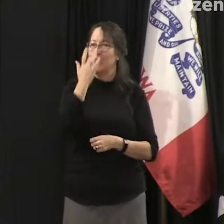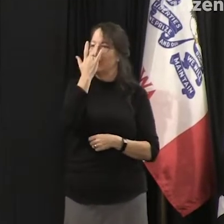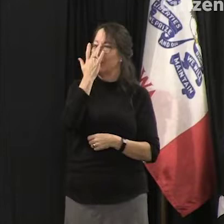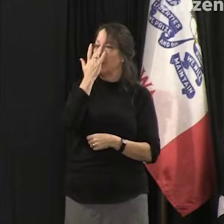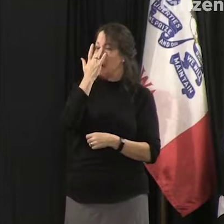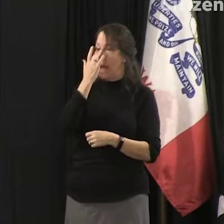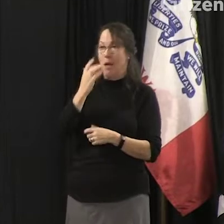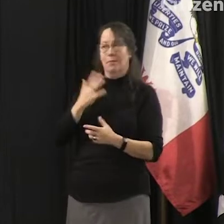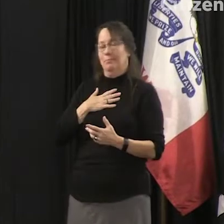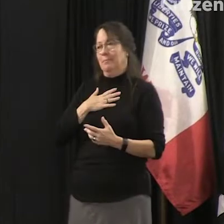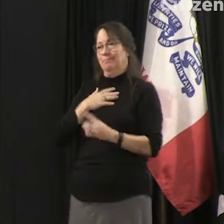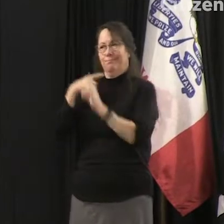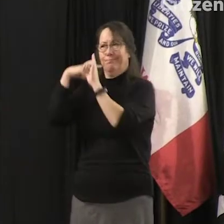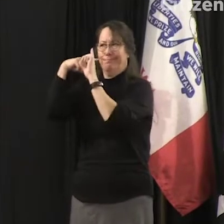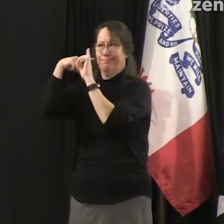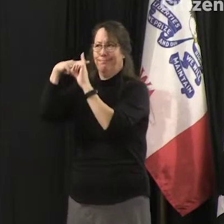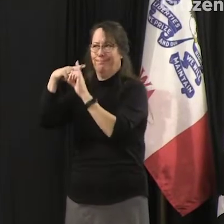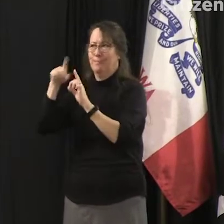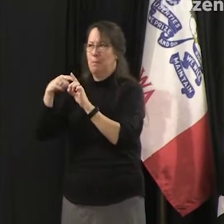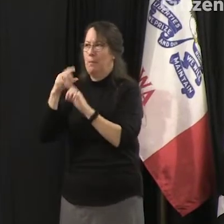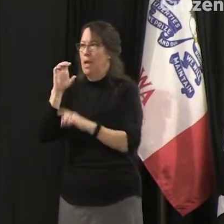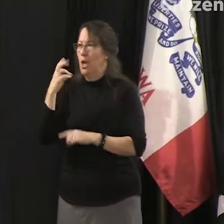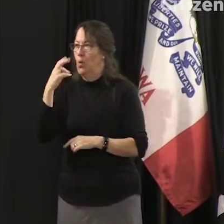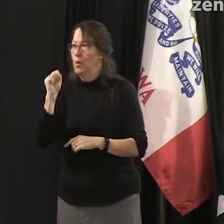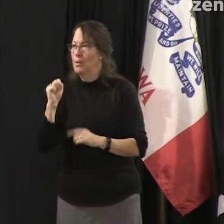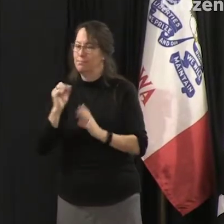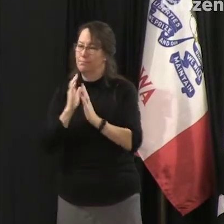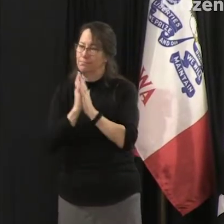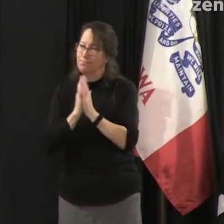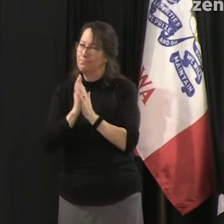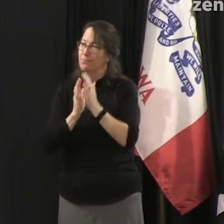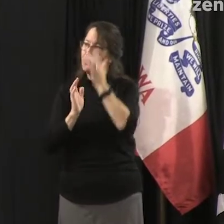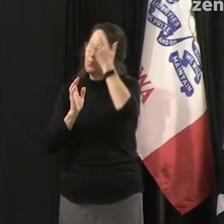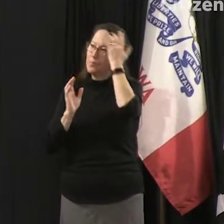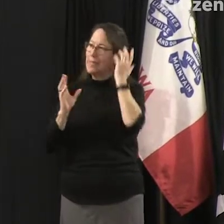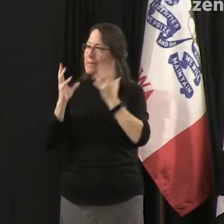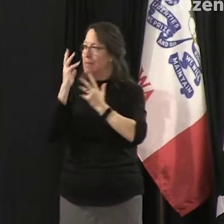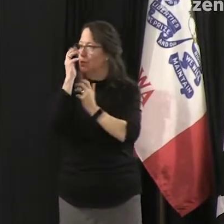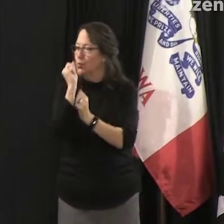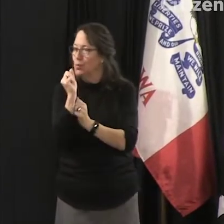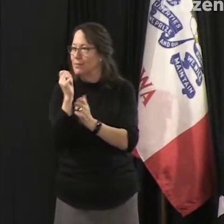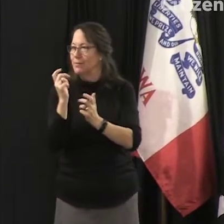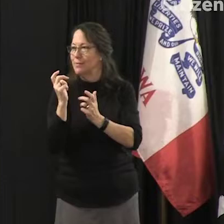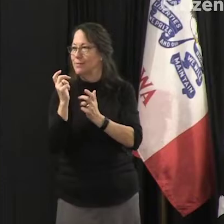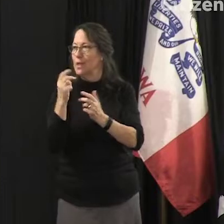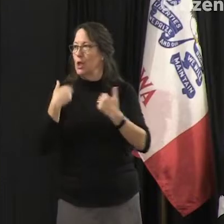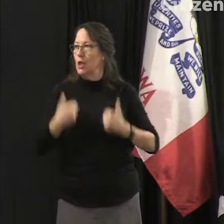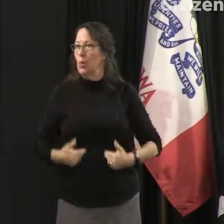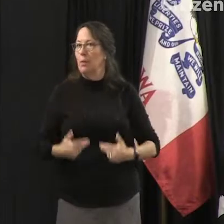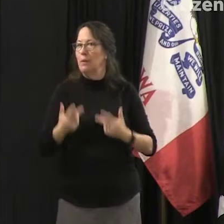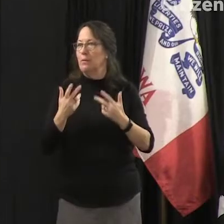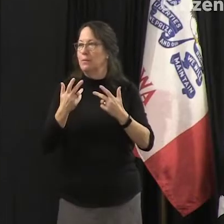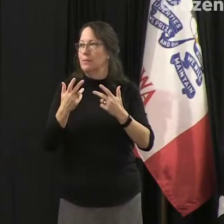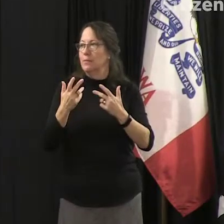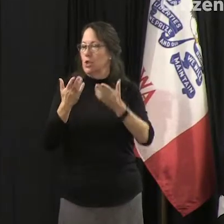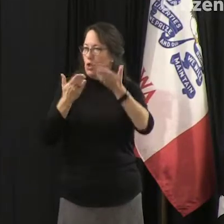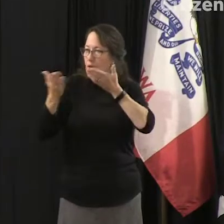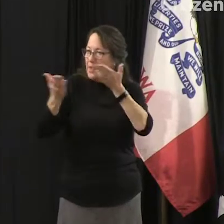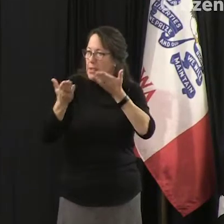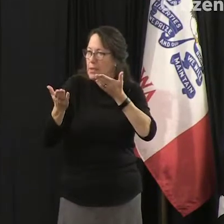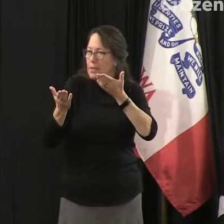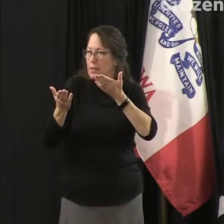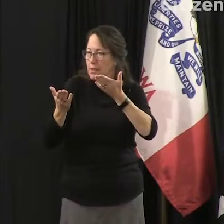I just can't say enough good things about Chris. His compassion, his interest in human